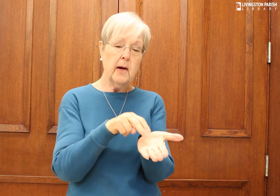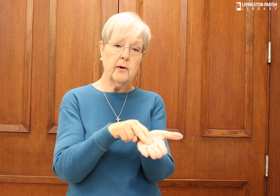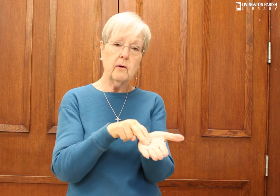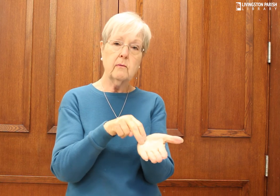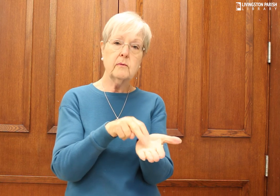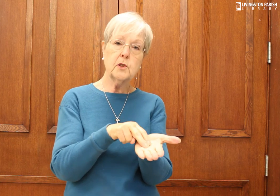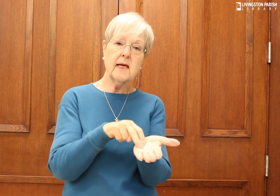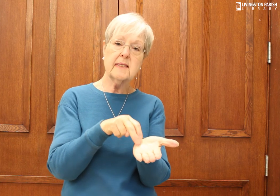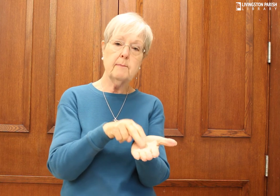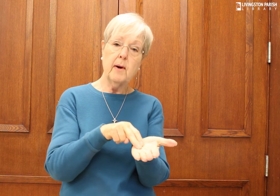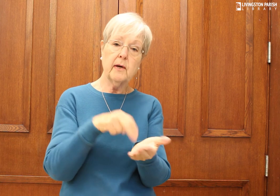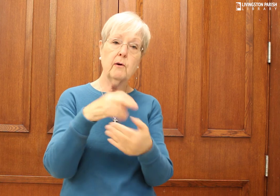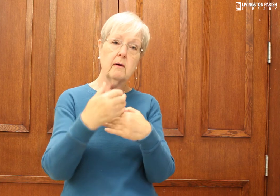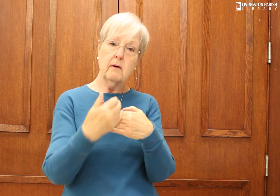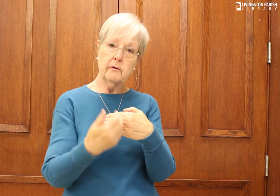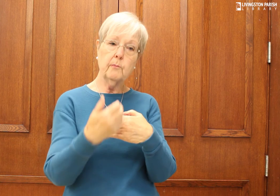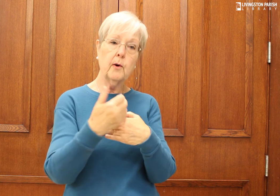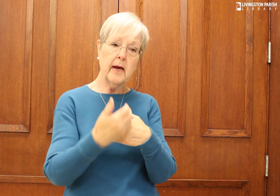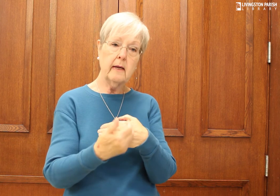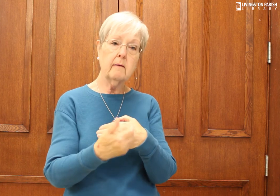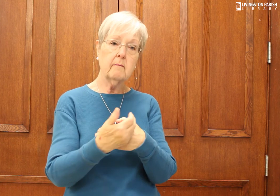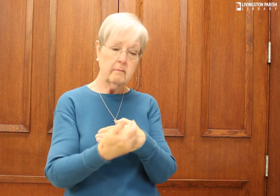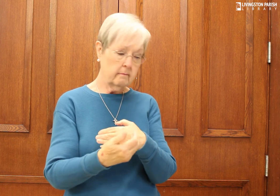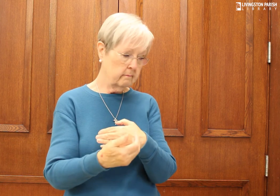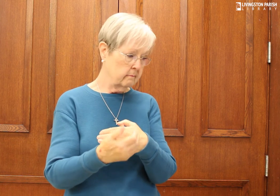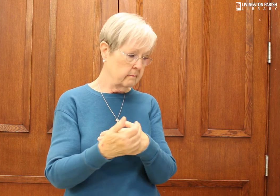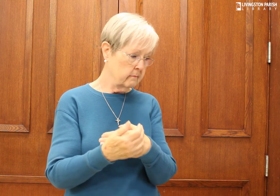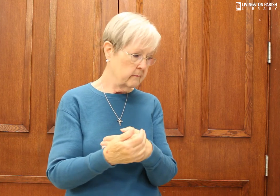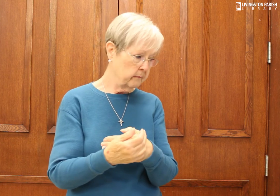butter. Would you like some butter on your bread?